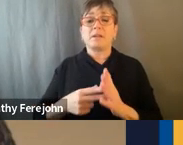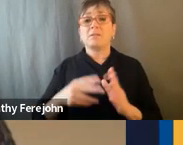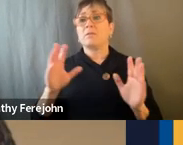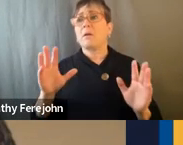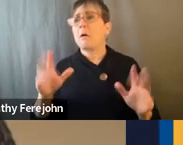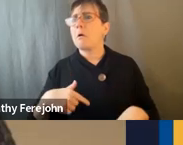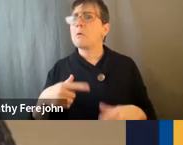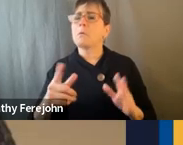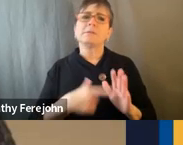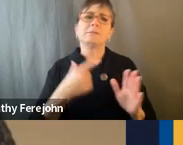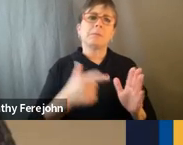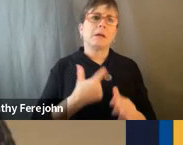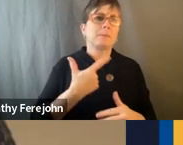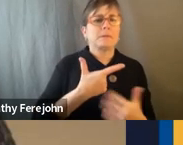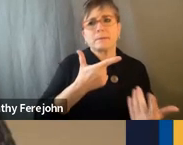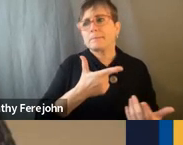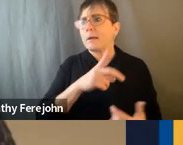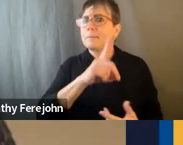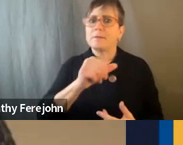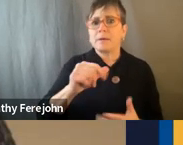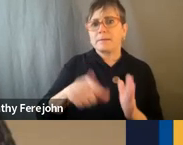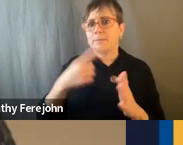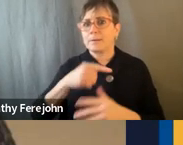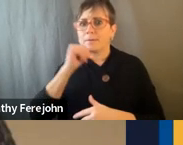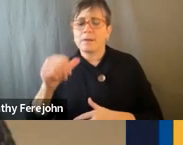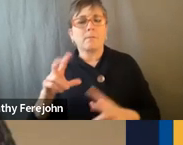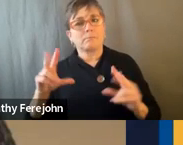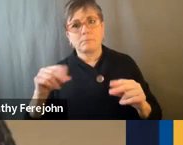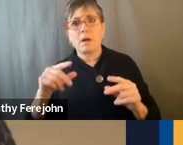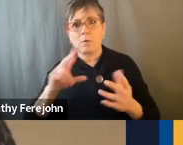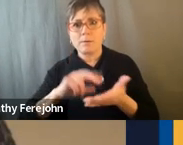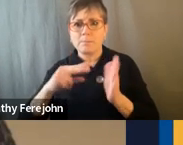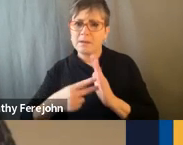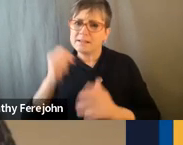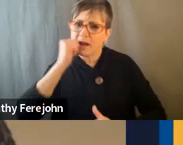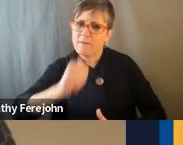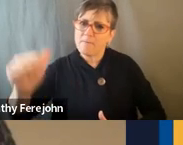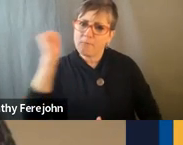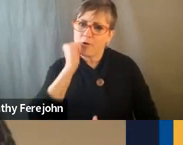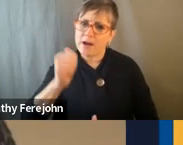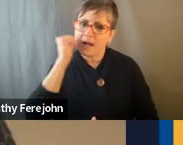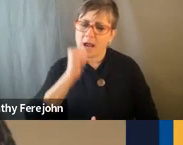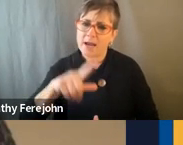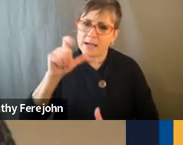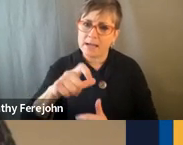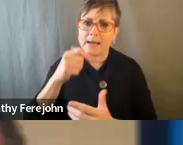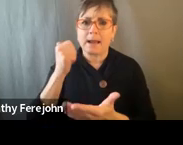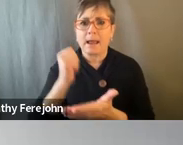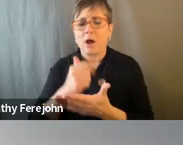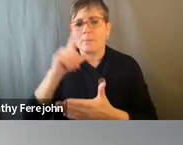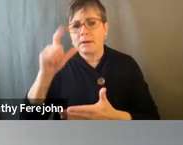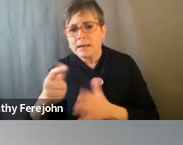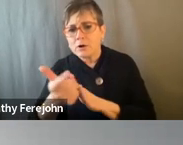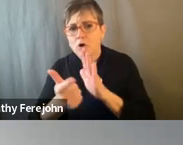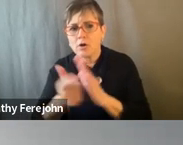So transportation equity and equity in all that we do is so important day in and day out in our policies. It has to be baked in.